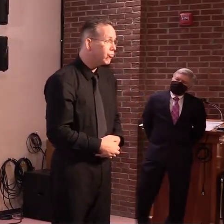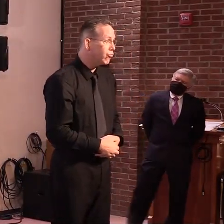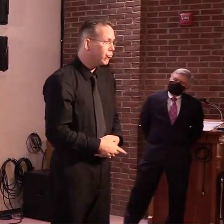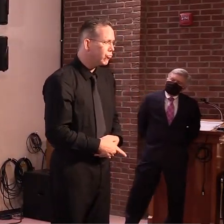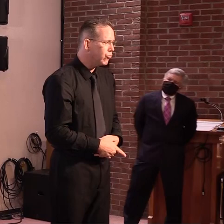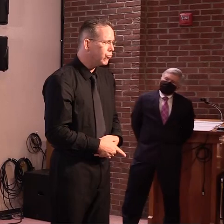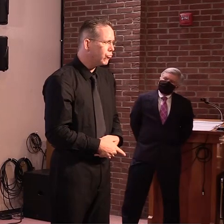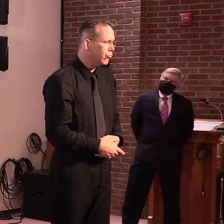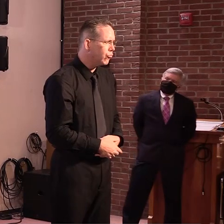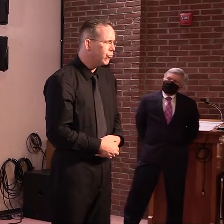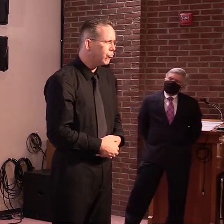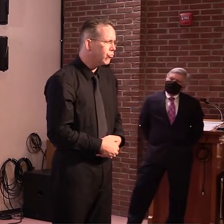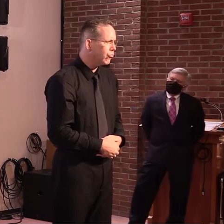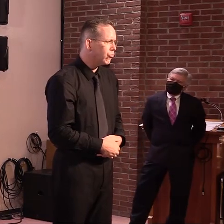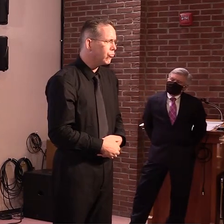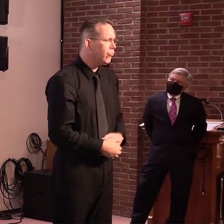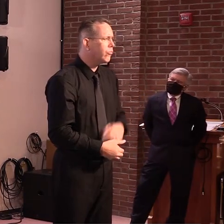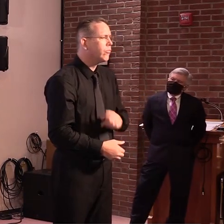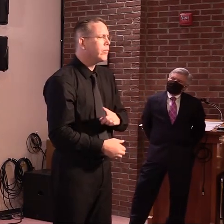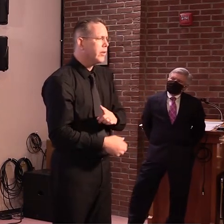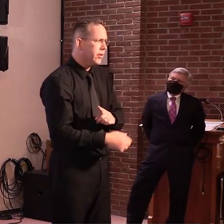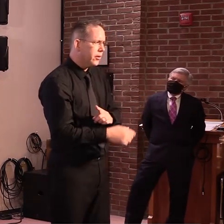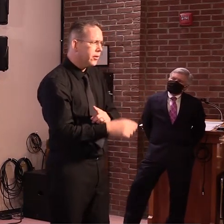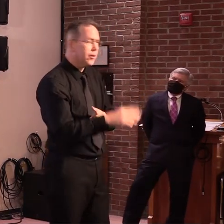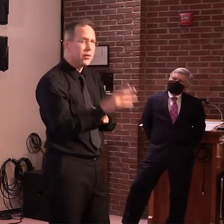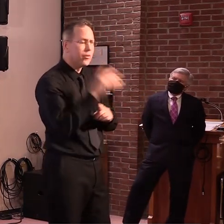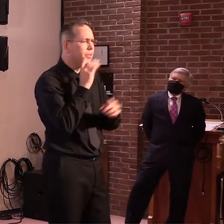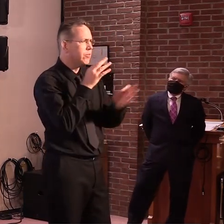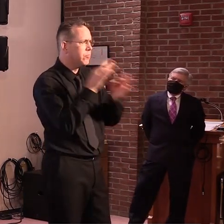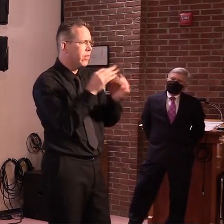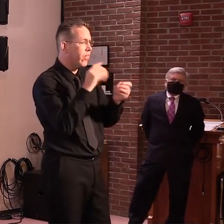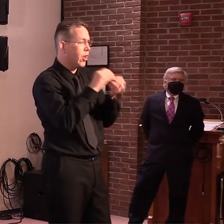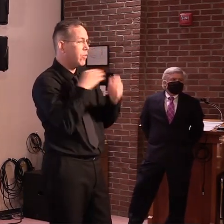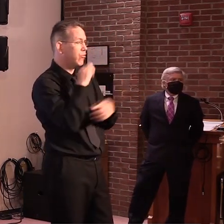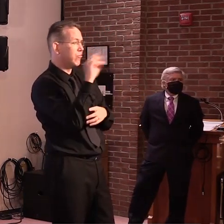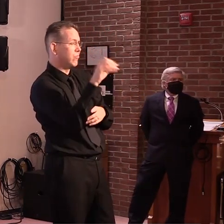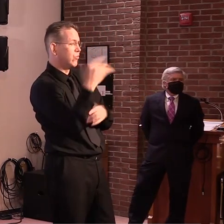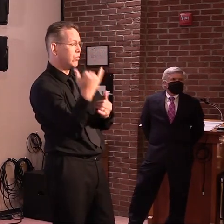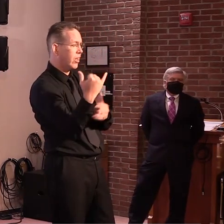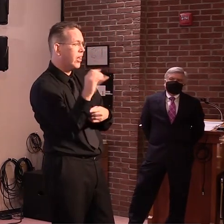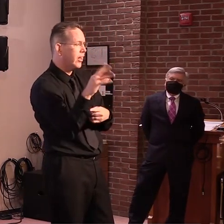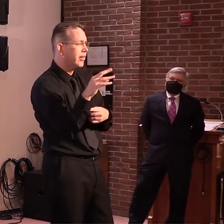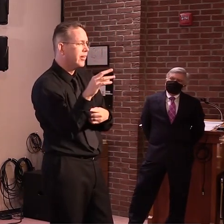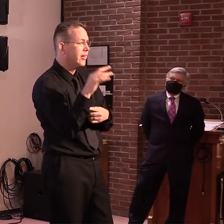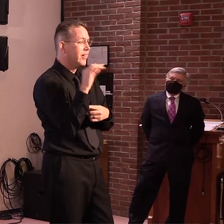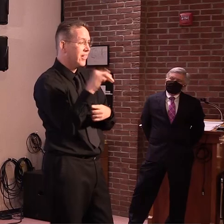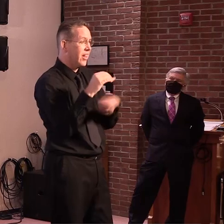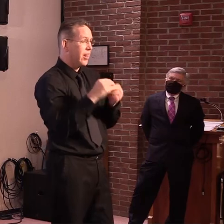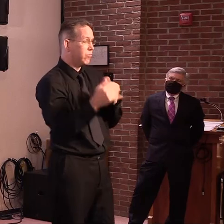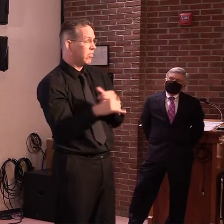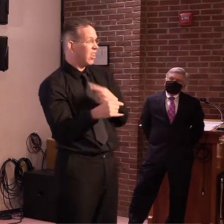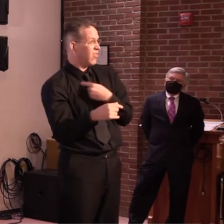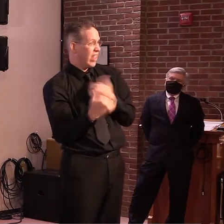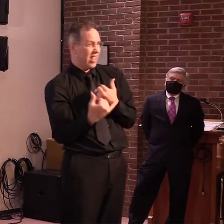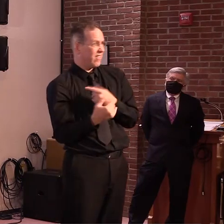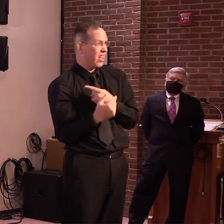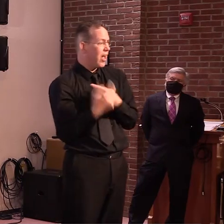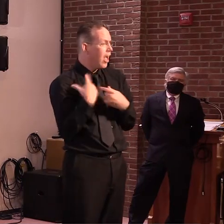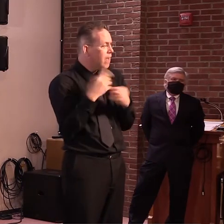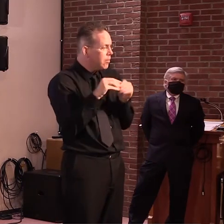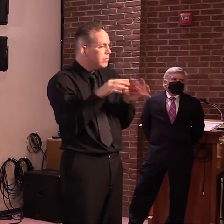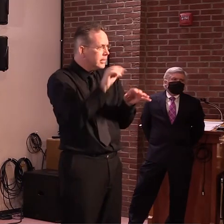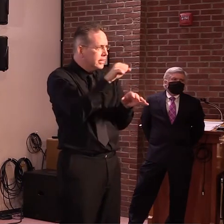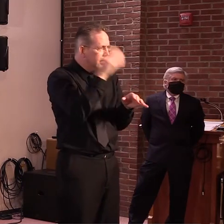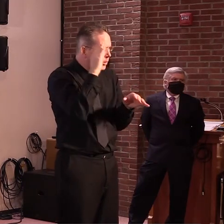The data I gave you today is in the context of an outbreak. It doesn't mean that the day-to-day